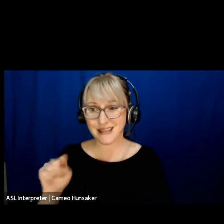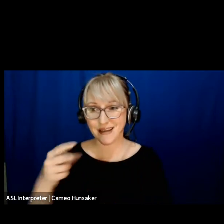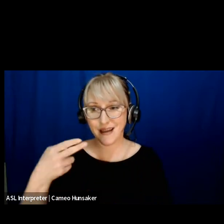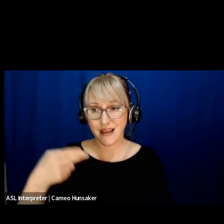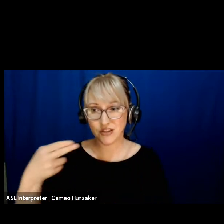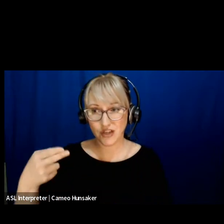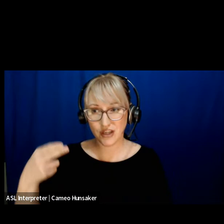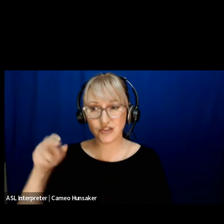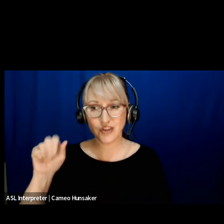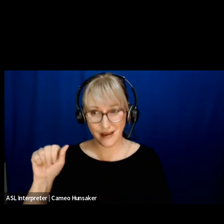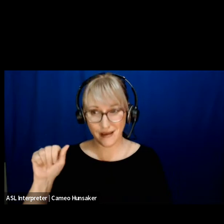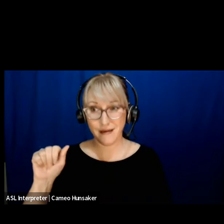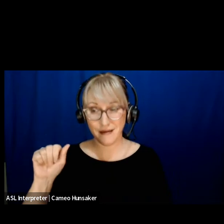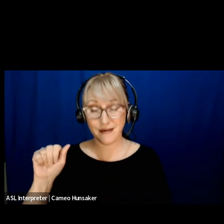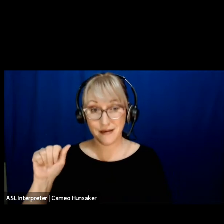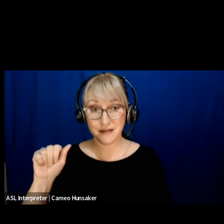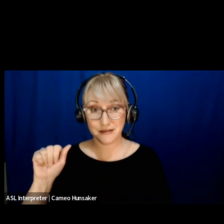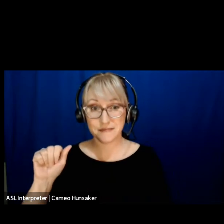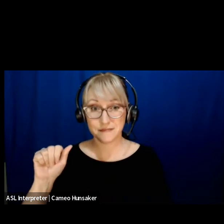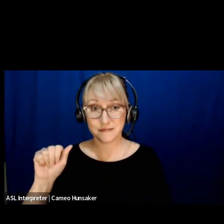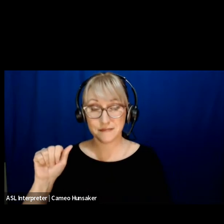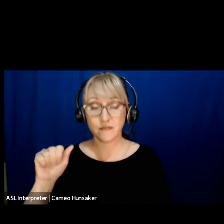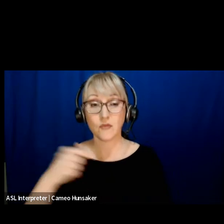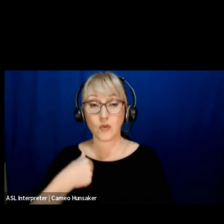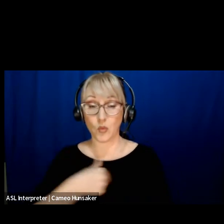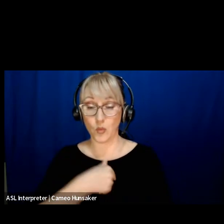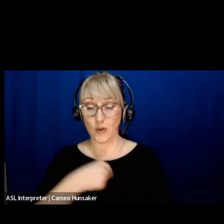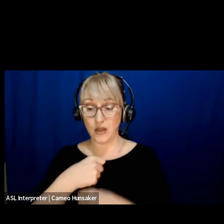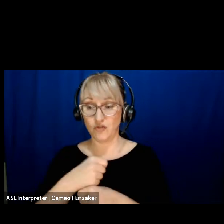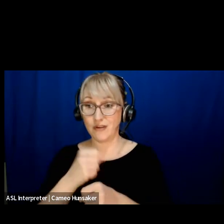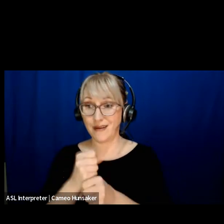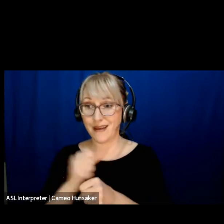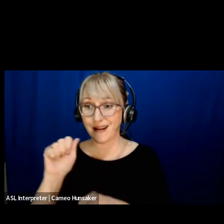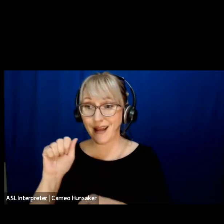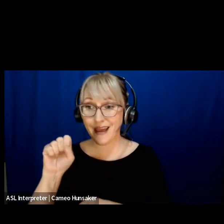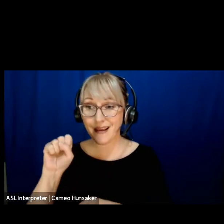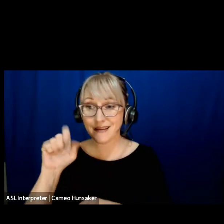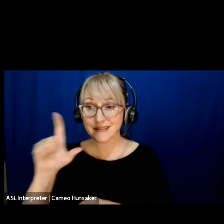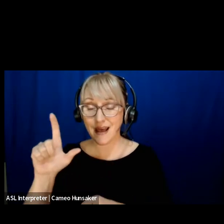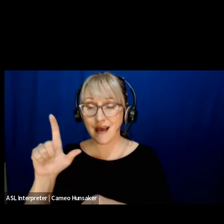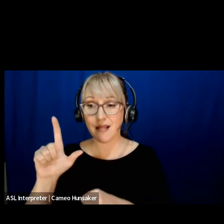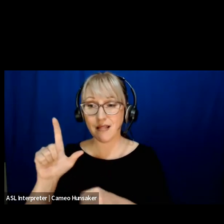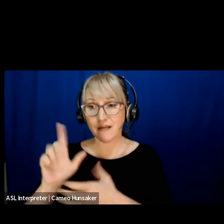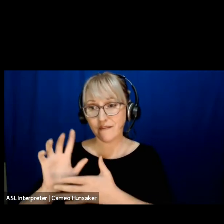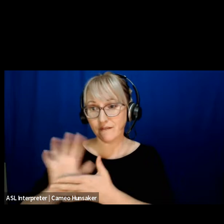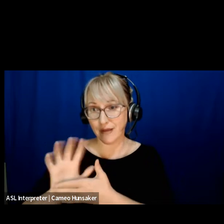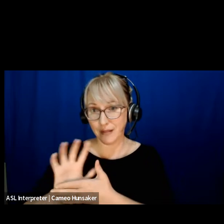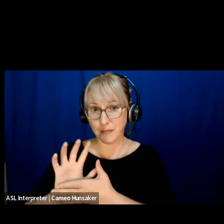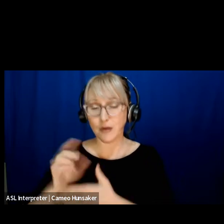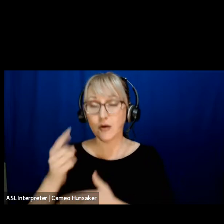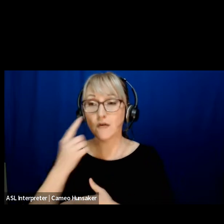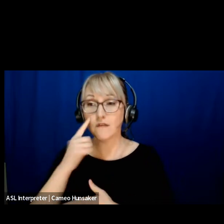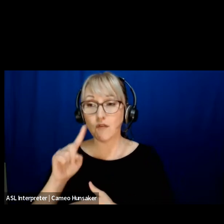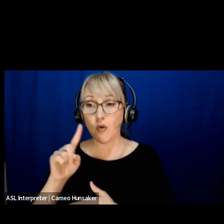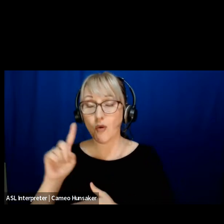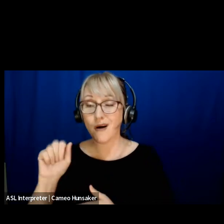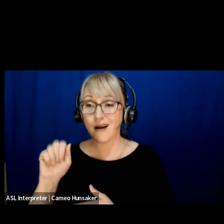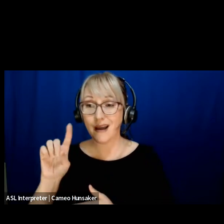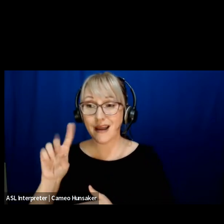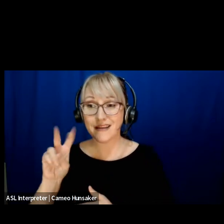ACDHH, and creating a ASL film for their Advanced Care